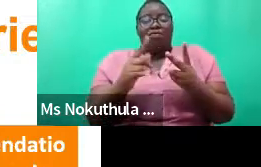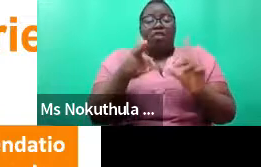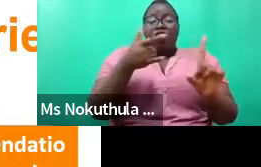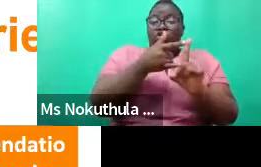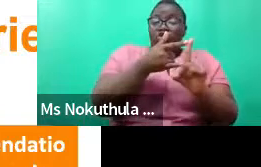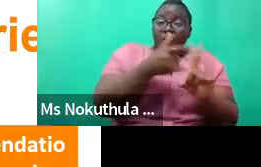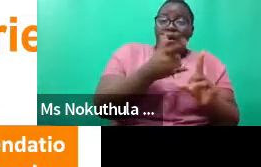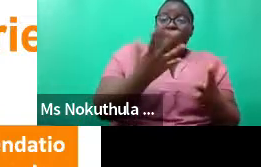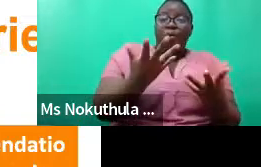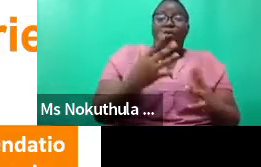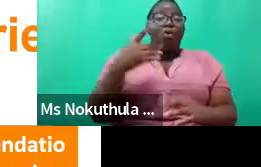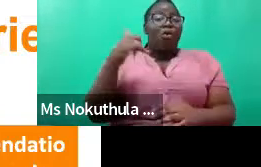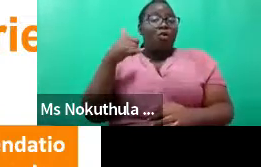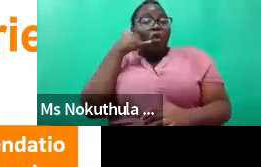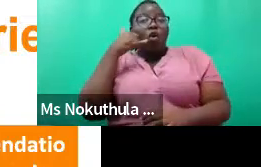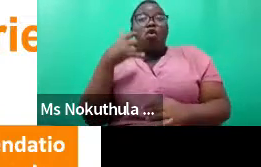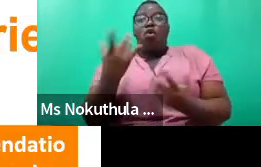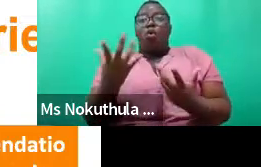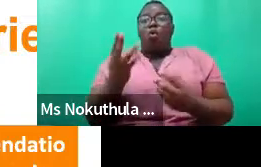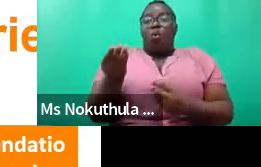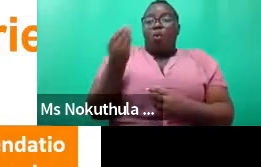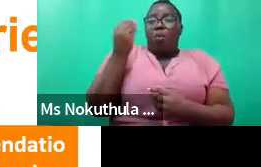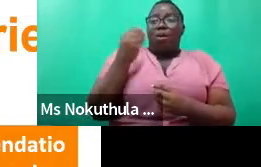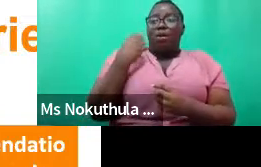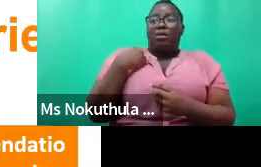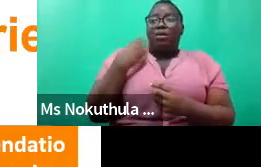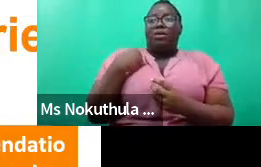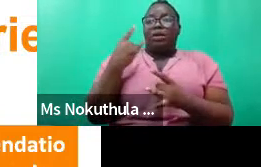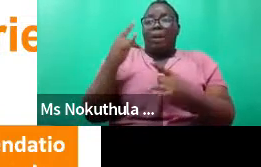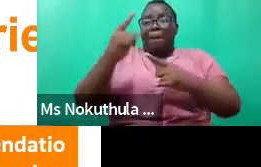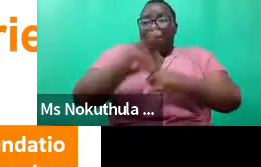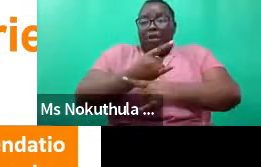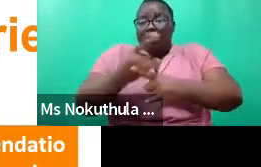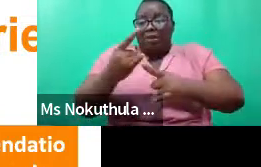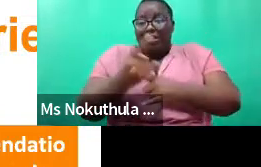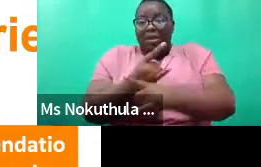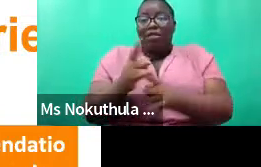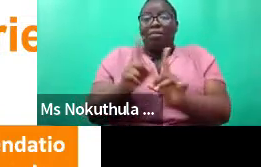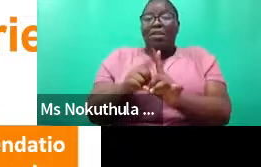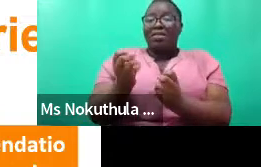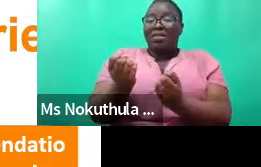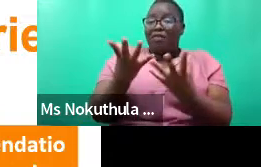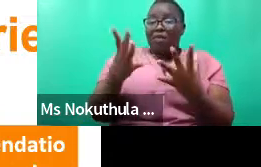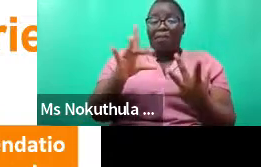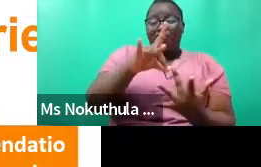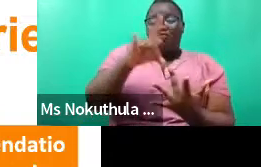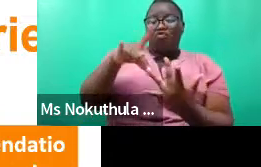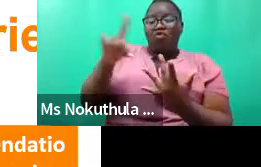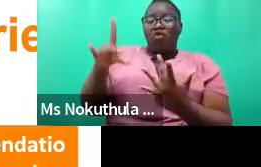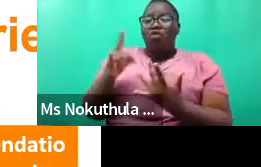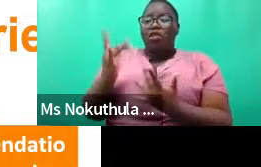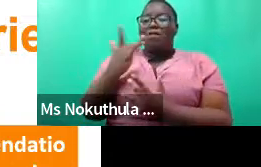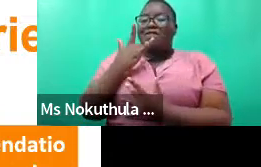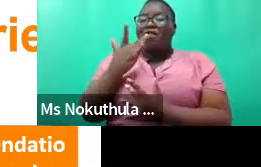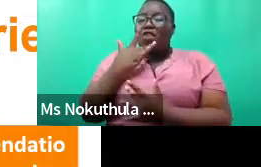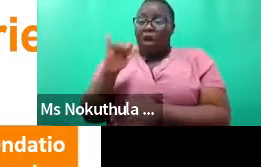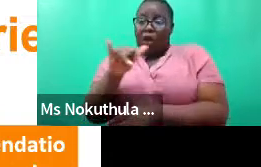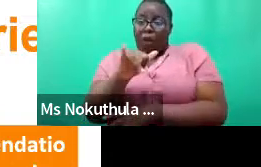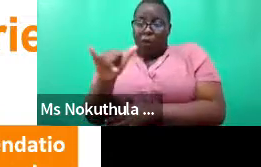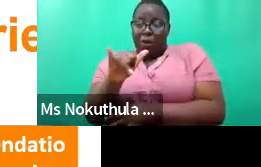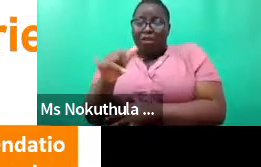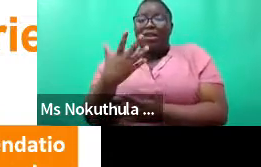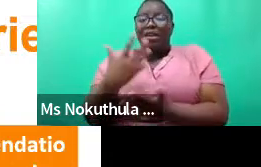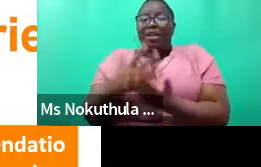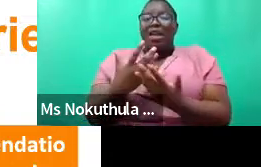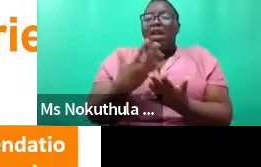via WhatsApp chats. This will give them the platform to use the thing that they know that they will be able to operate and also